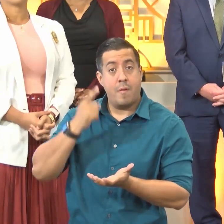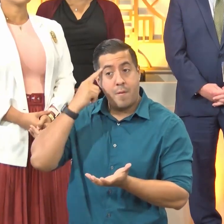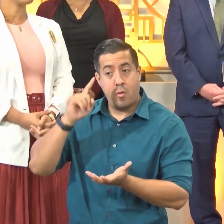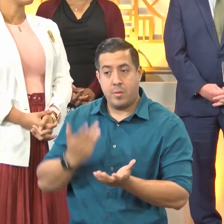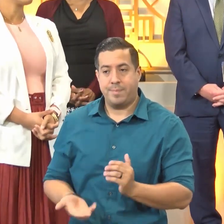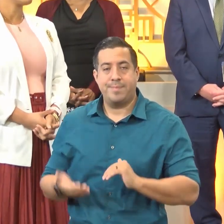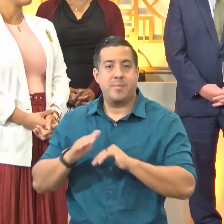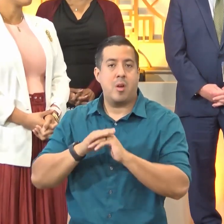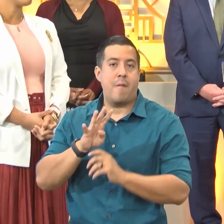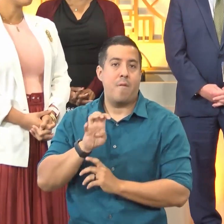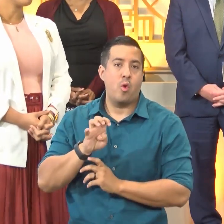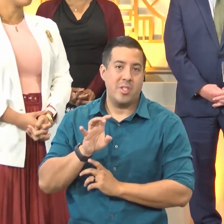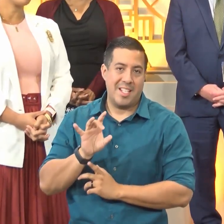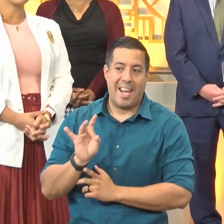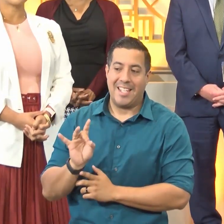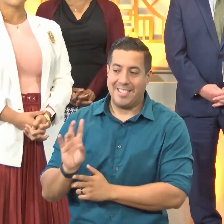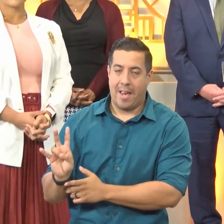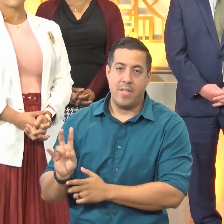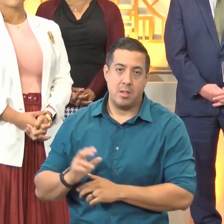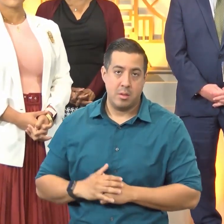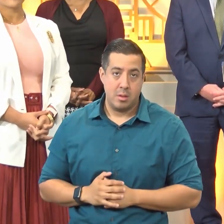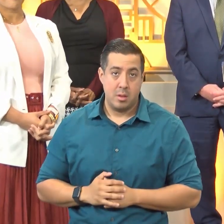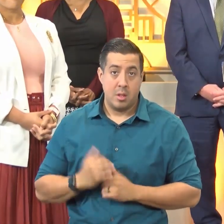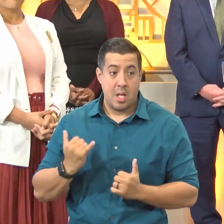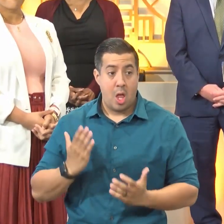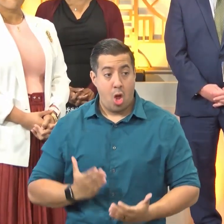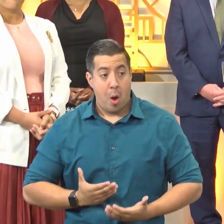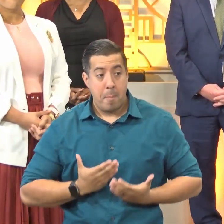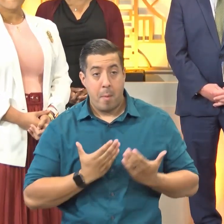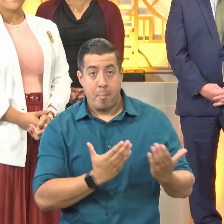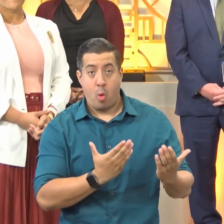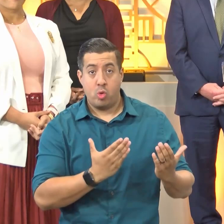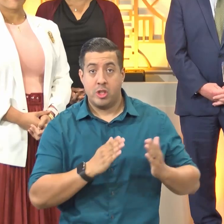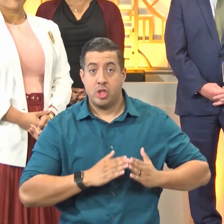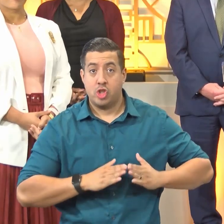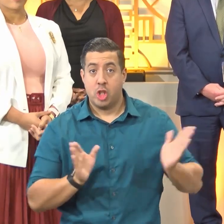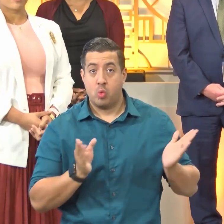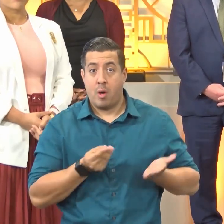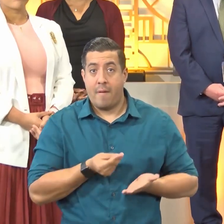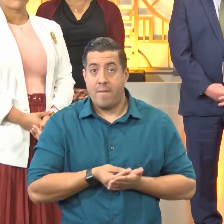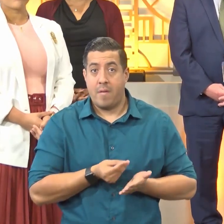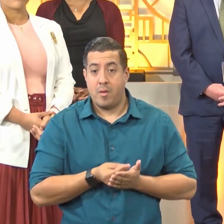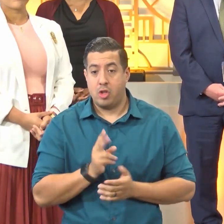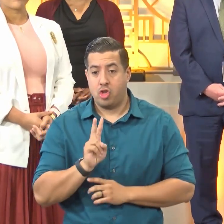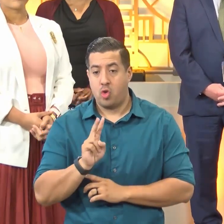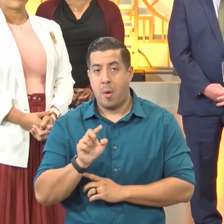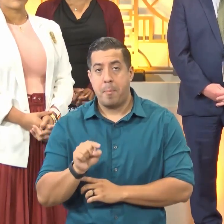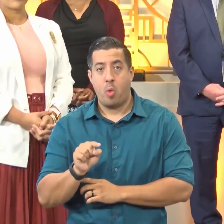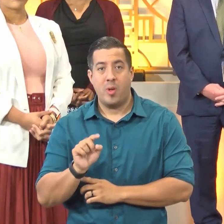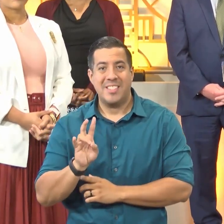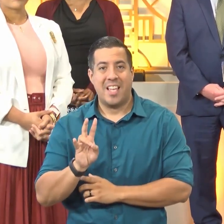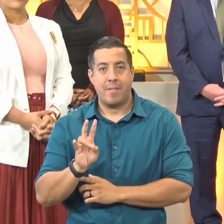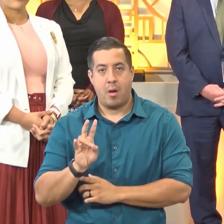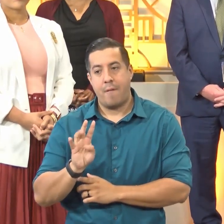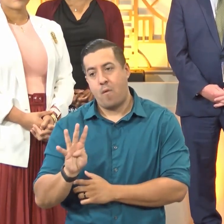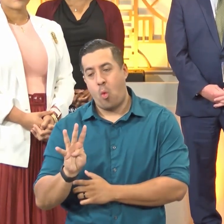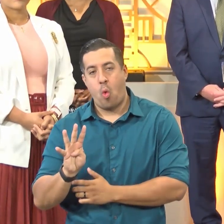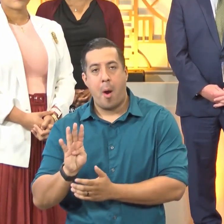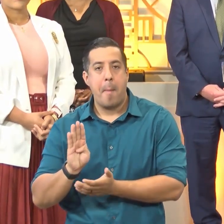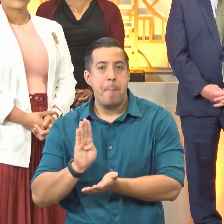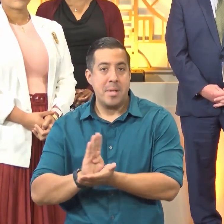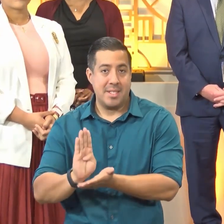of 487. The proposed general fund budget of 2.74